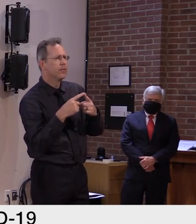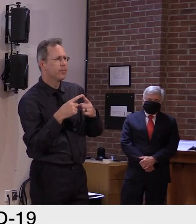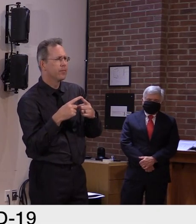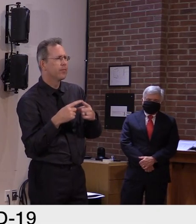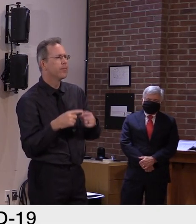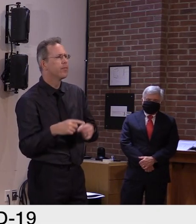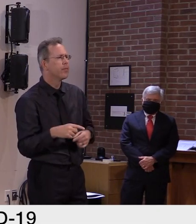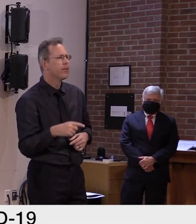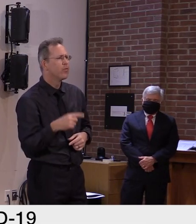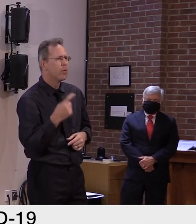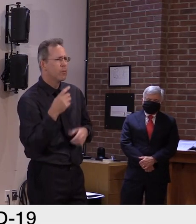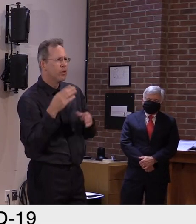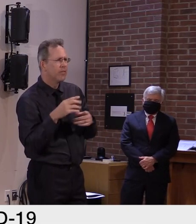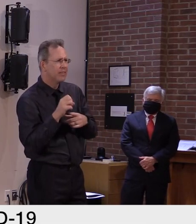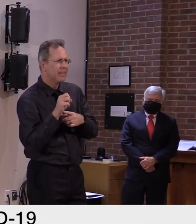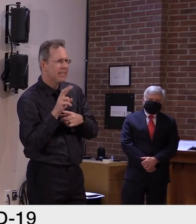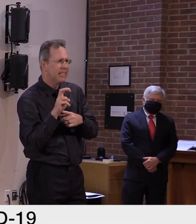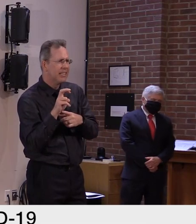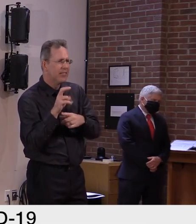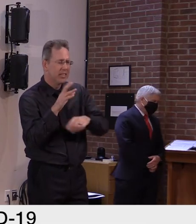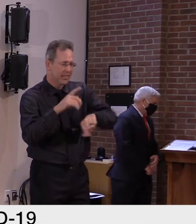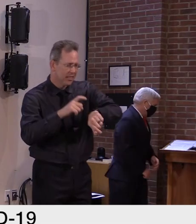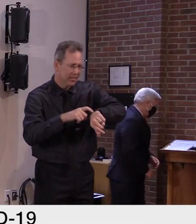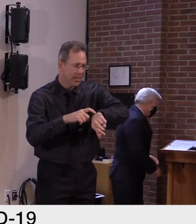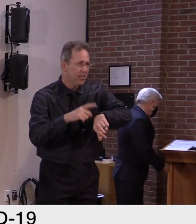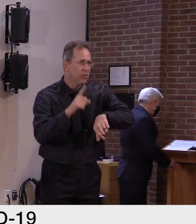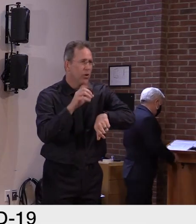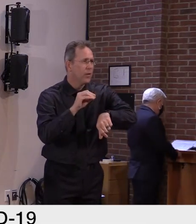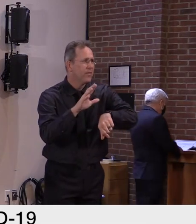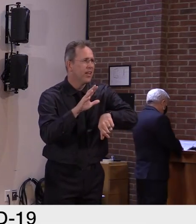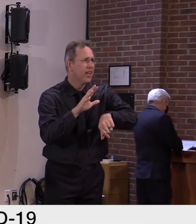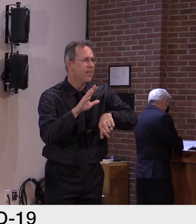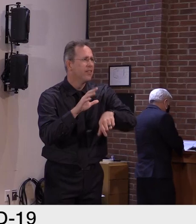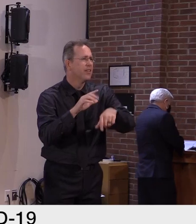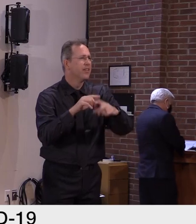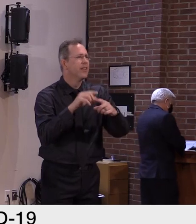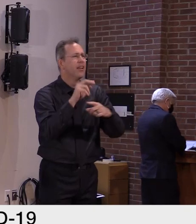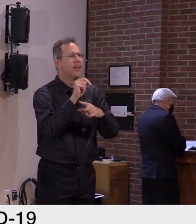is 104, Steve, so please keep it short.